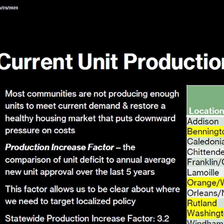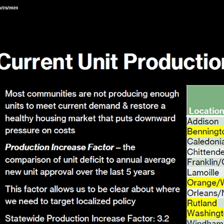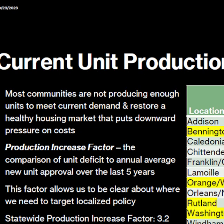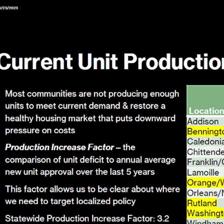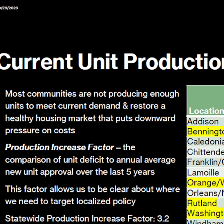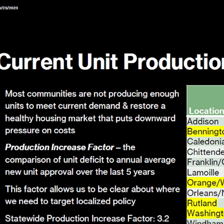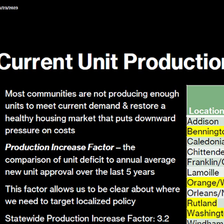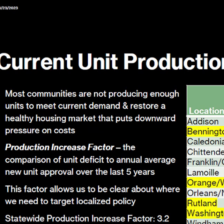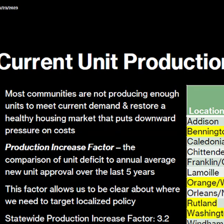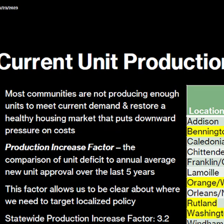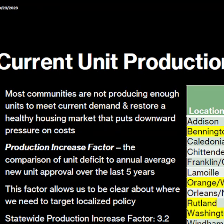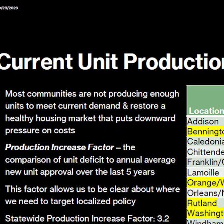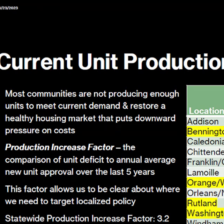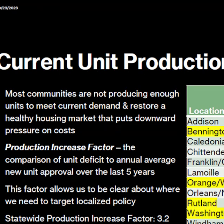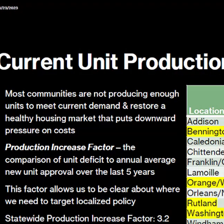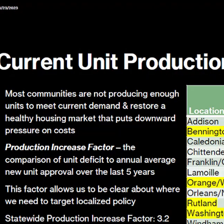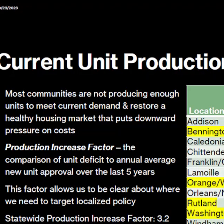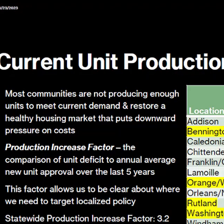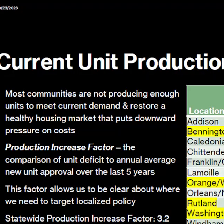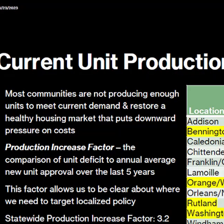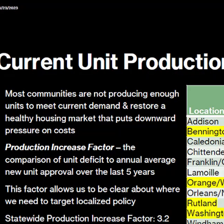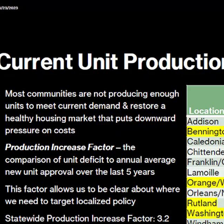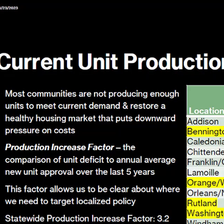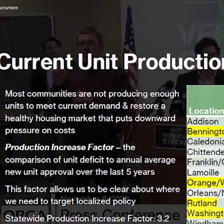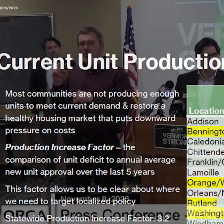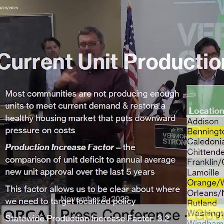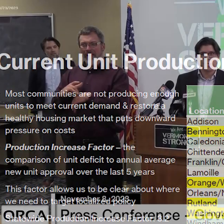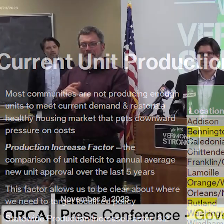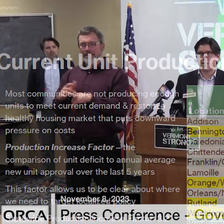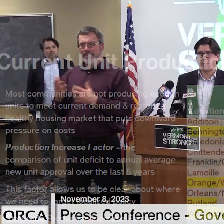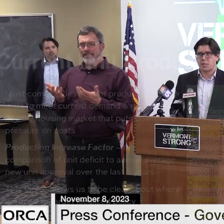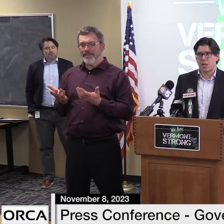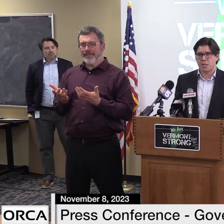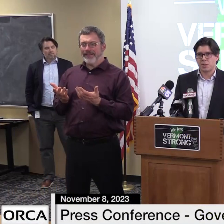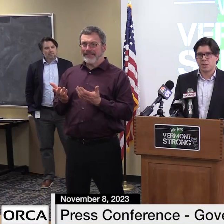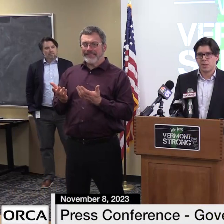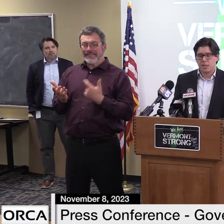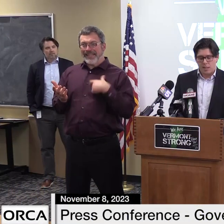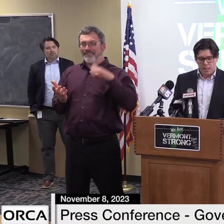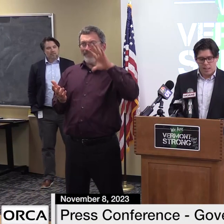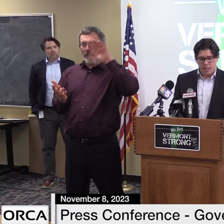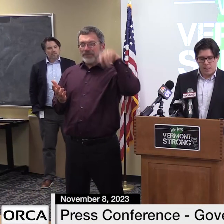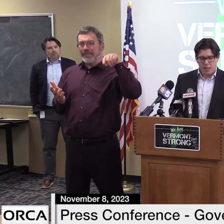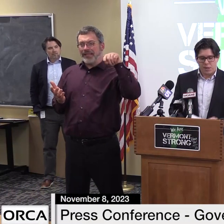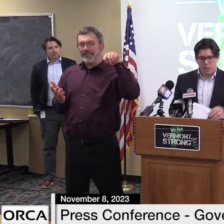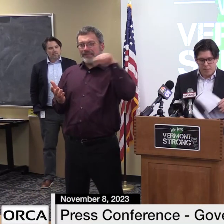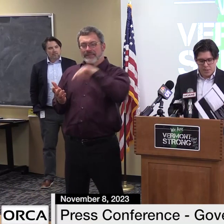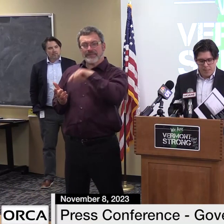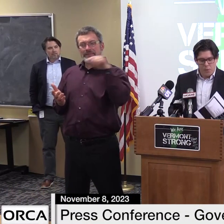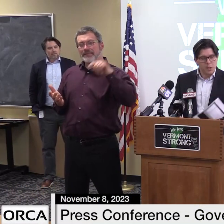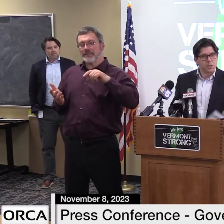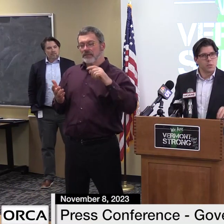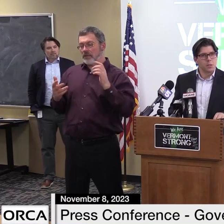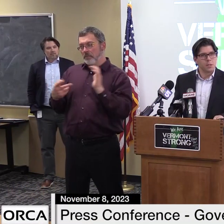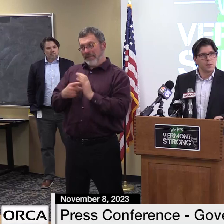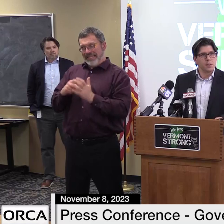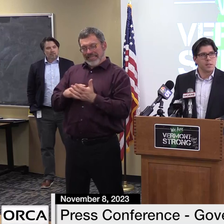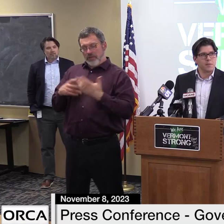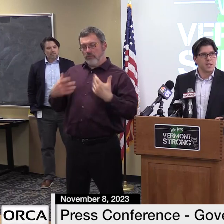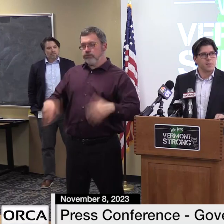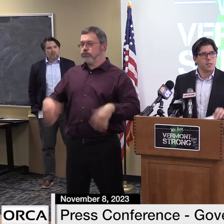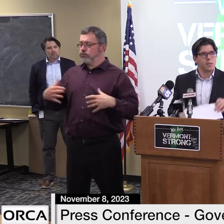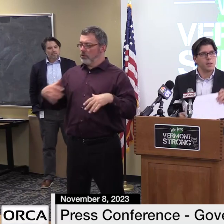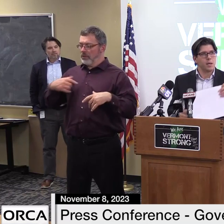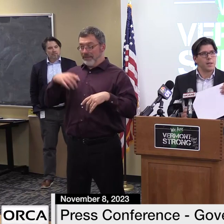indicated. That calls for a massive systemic change. The numbers I pointed to earlier,